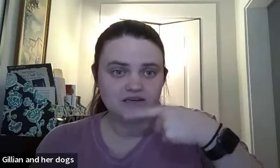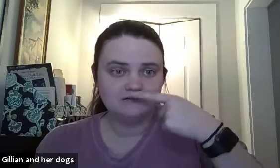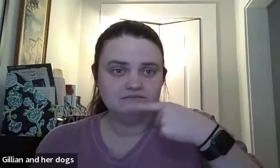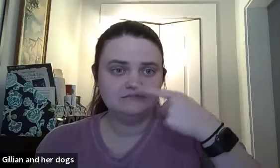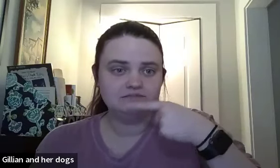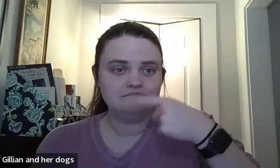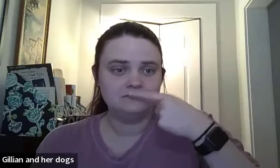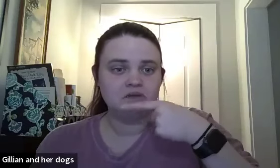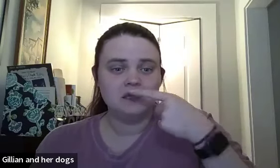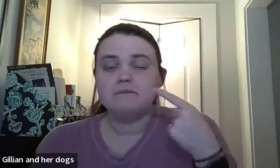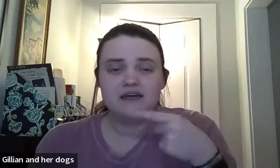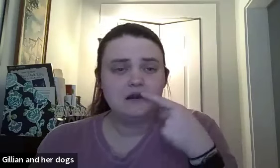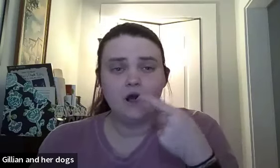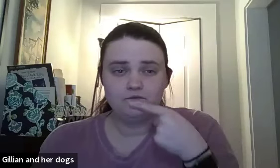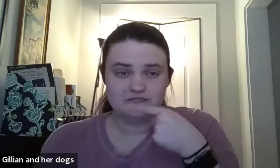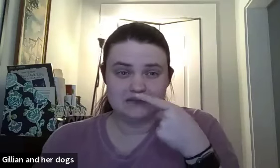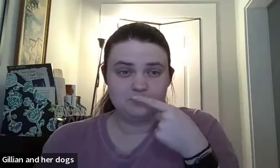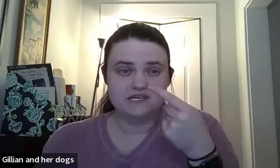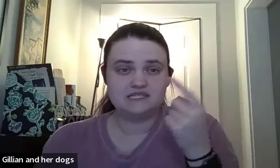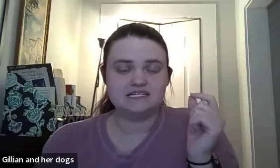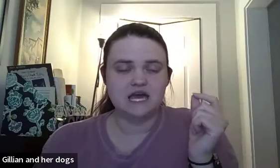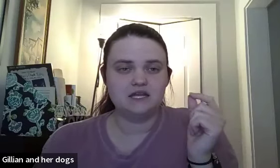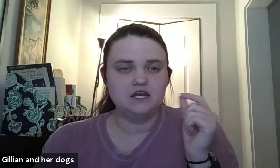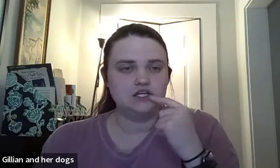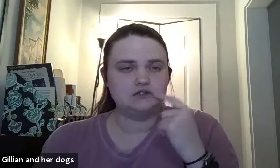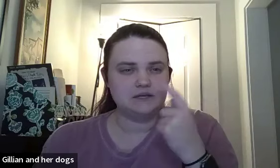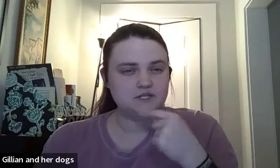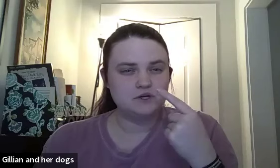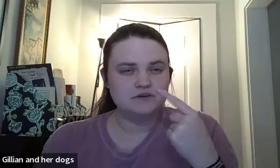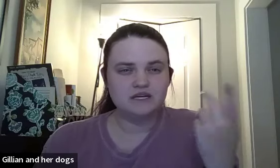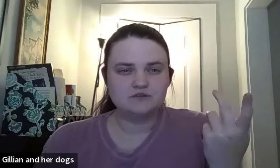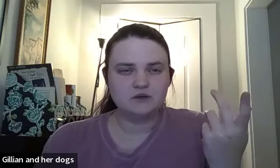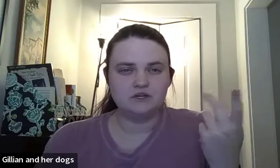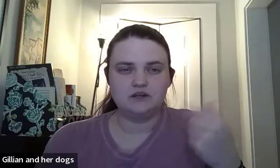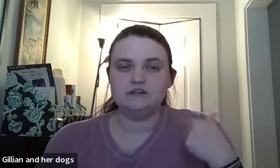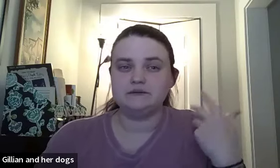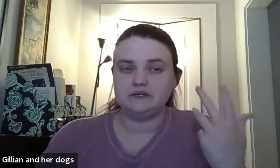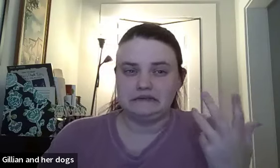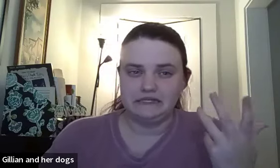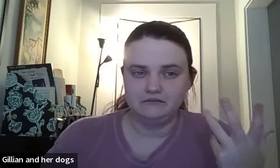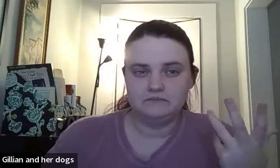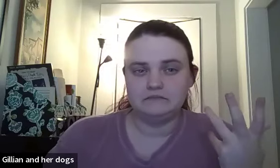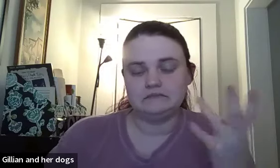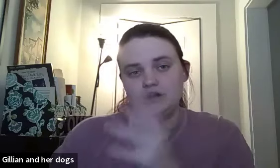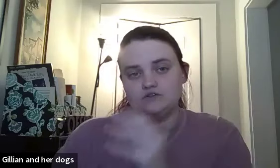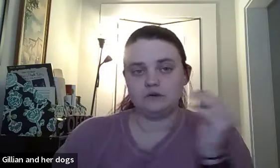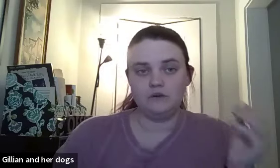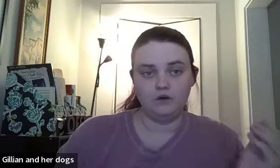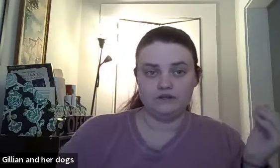hearing. And my little helpful tip with this is that your lips are moving because, like, when you're hearing typically goes along